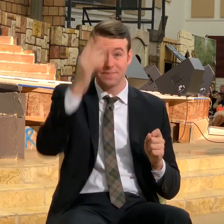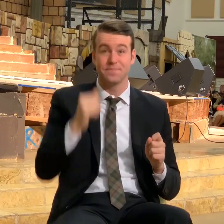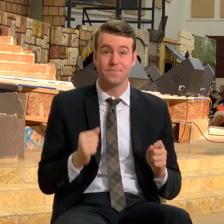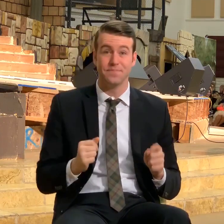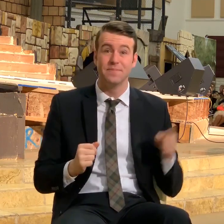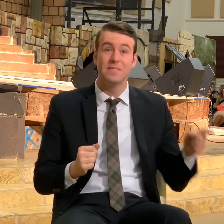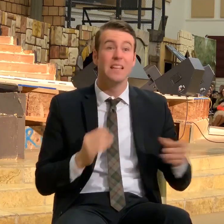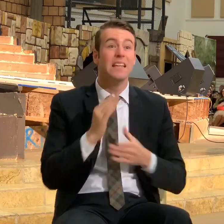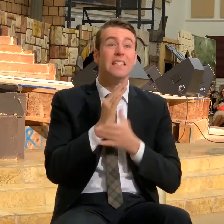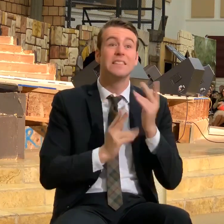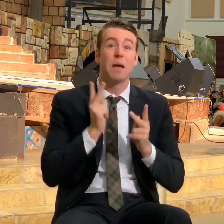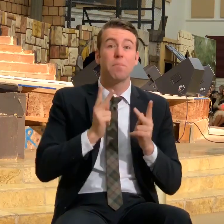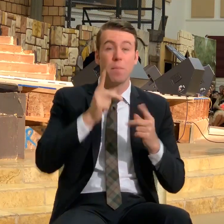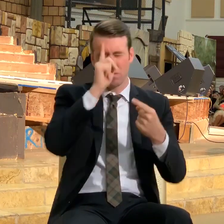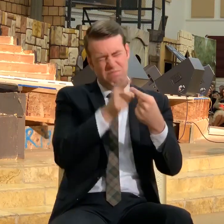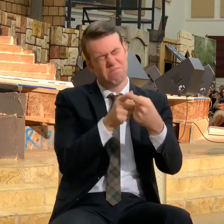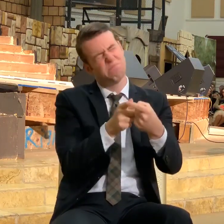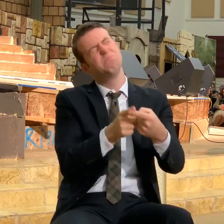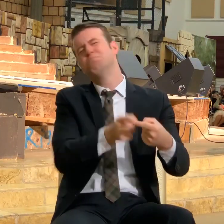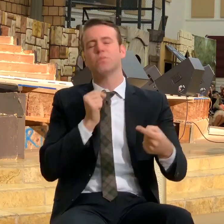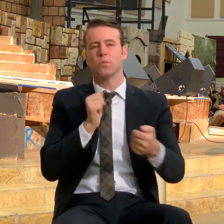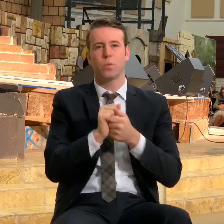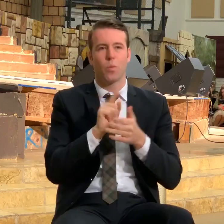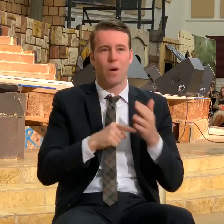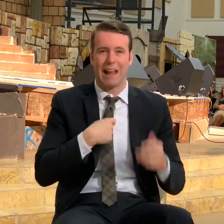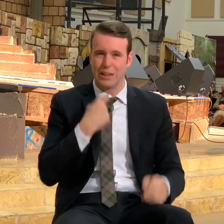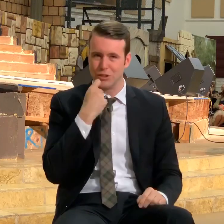that don't agree with anything I just said?